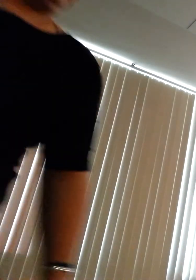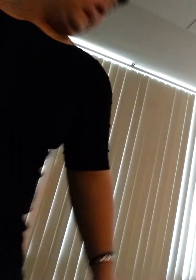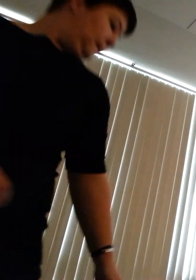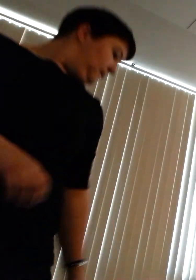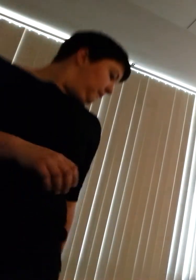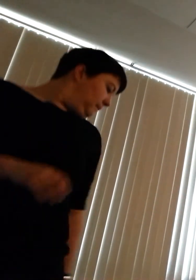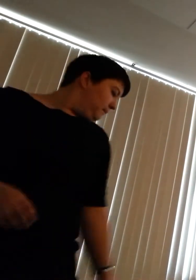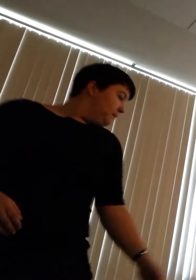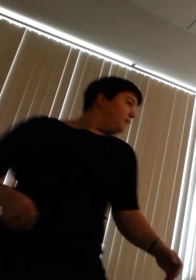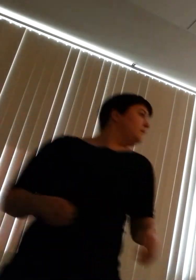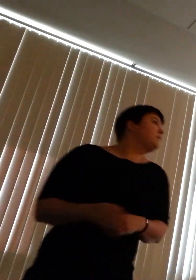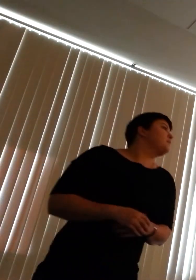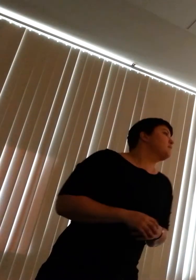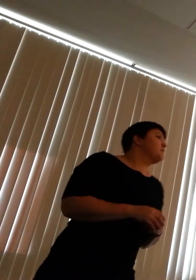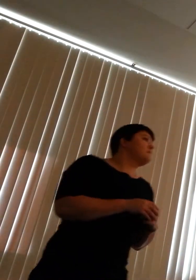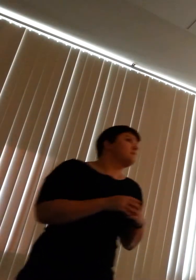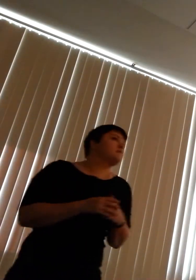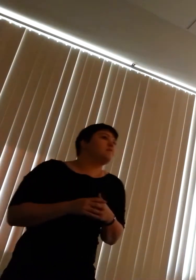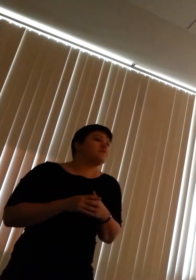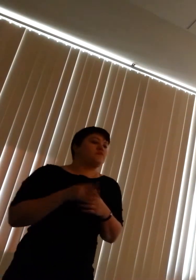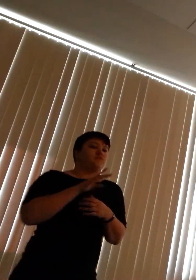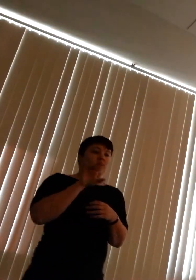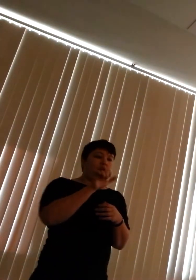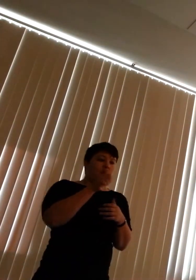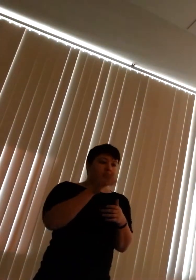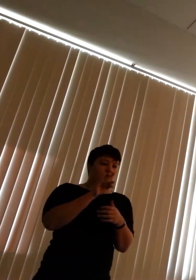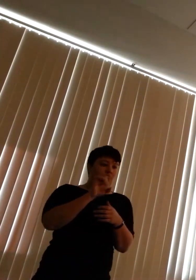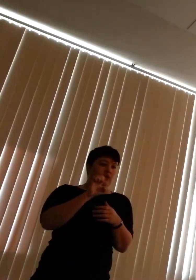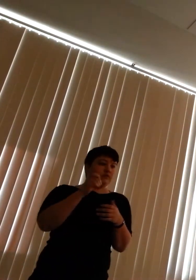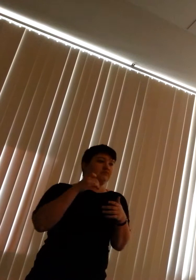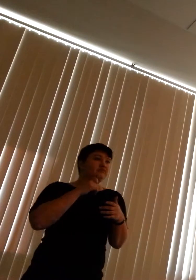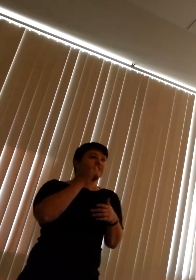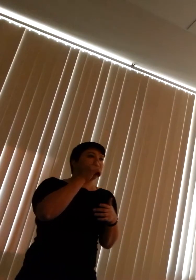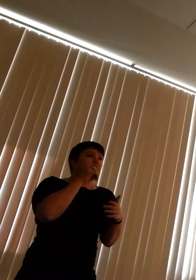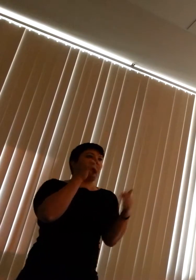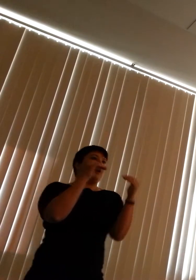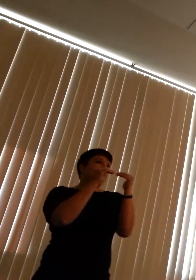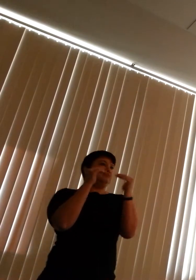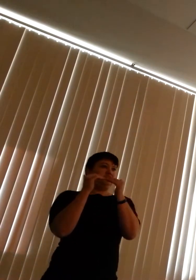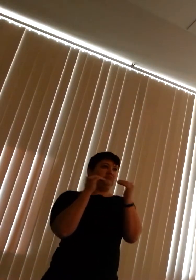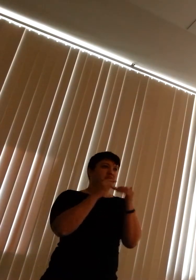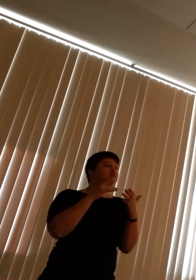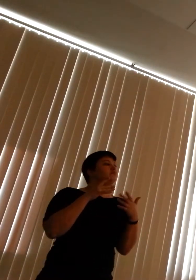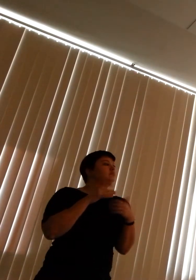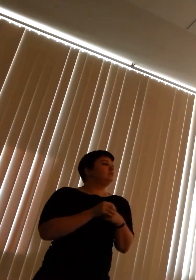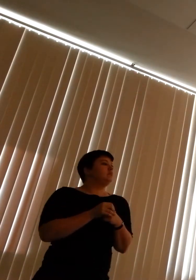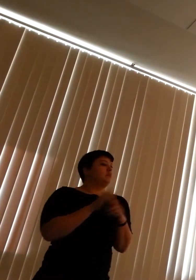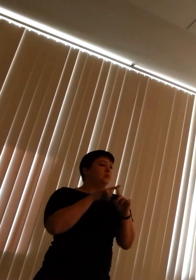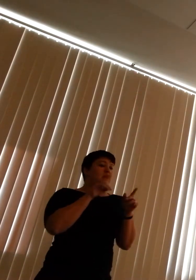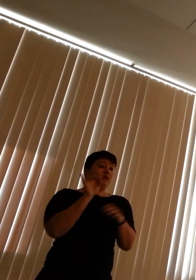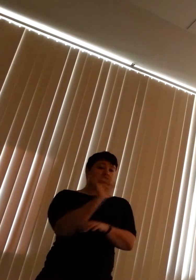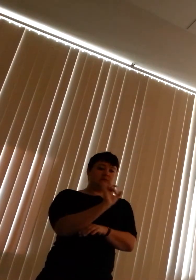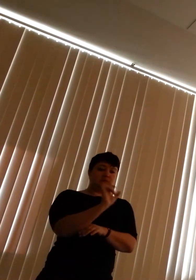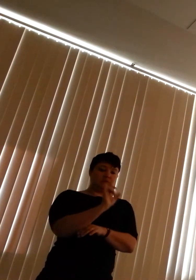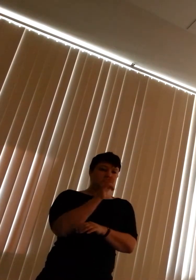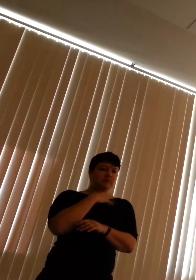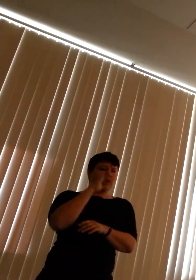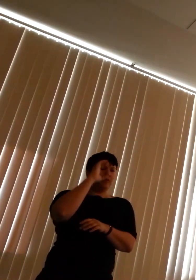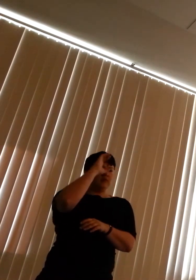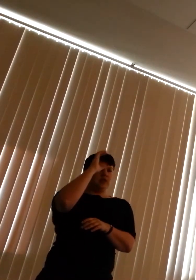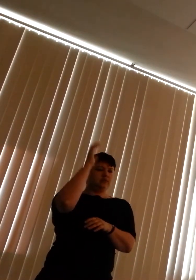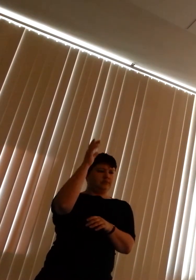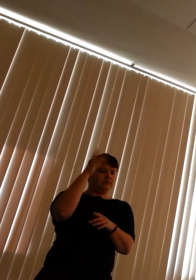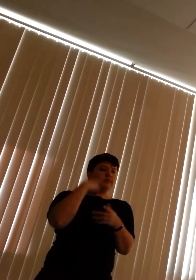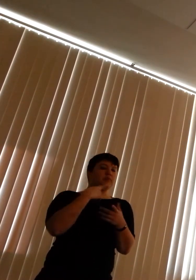unequal lifespan case. This case is just like the paraplegia case, except we must choose